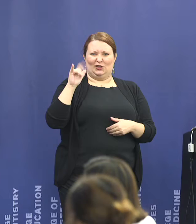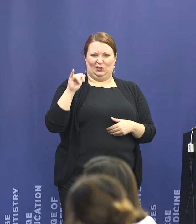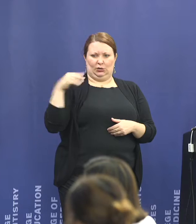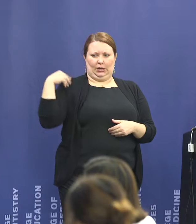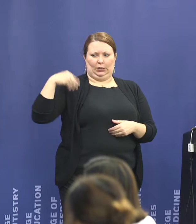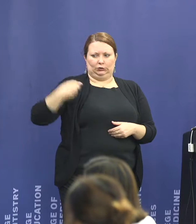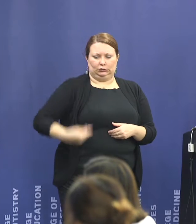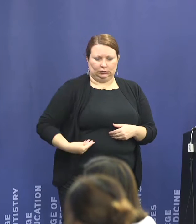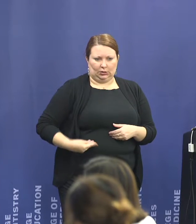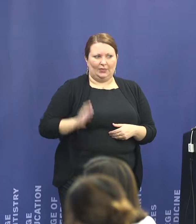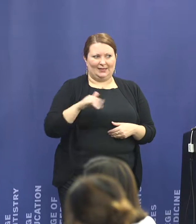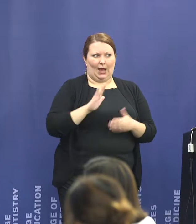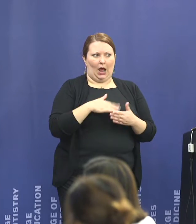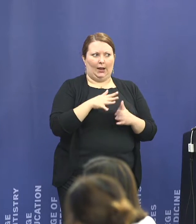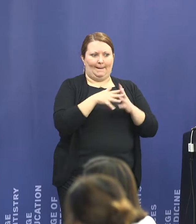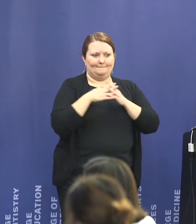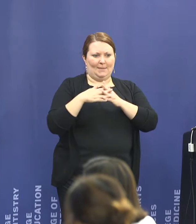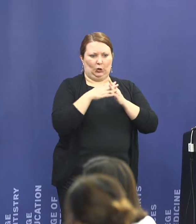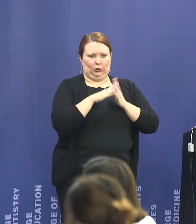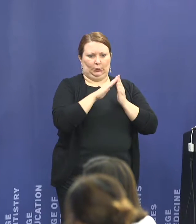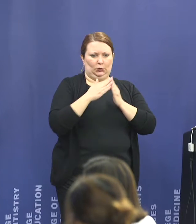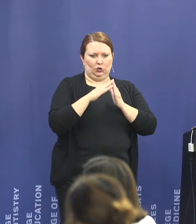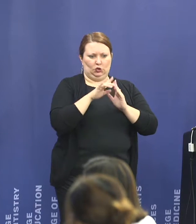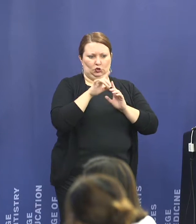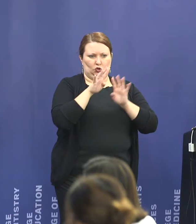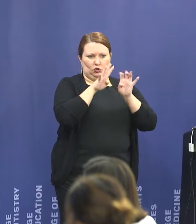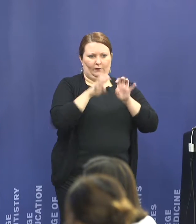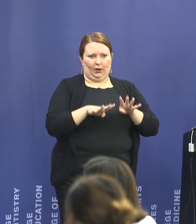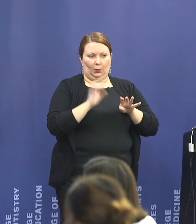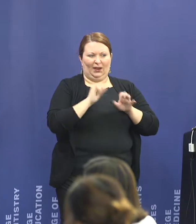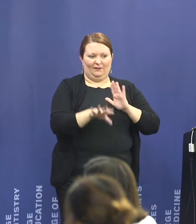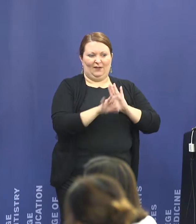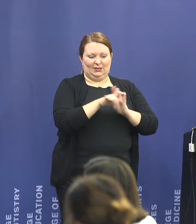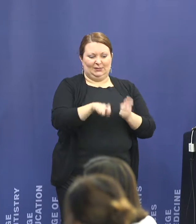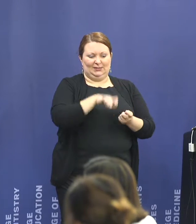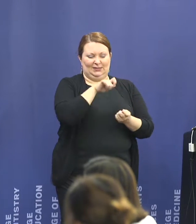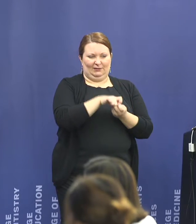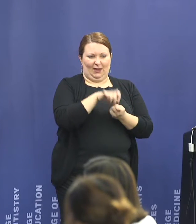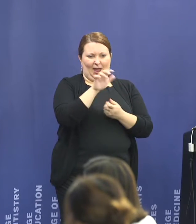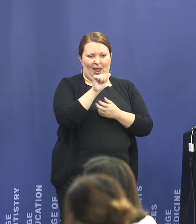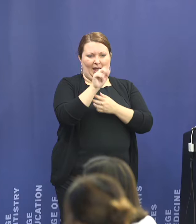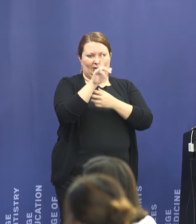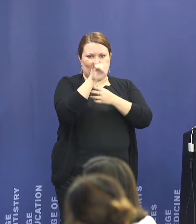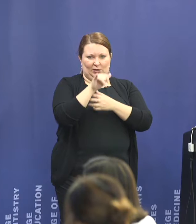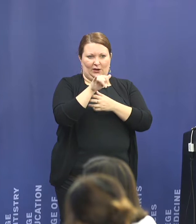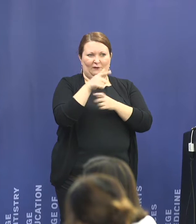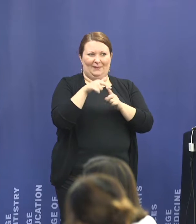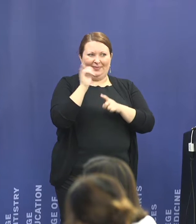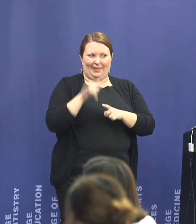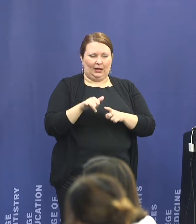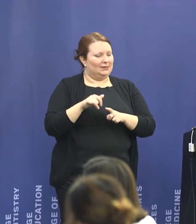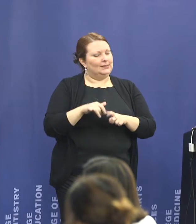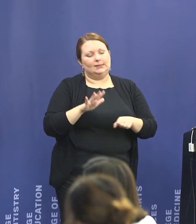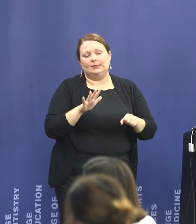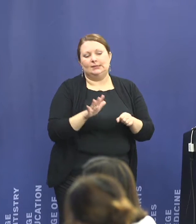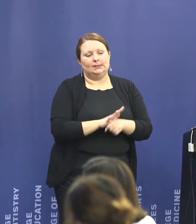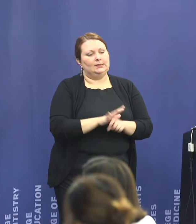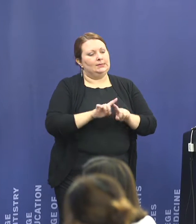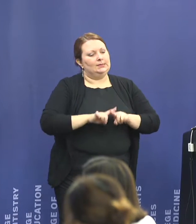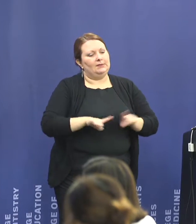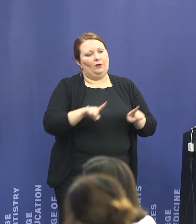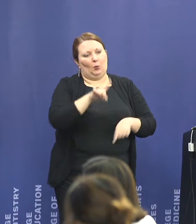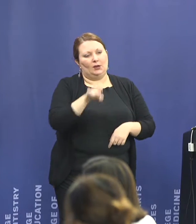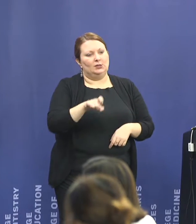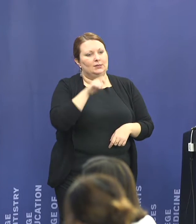on the American Community Survey. We can get specific detailed, you know, ancestry on that question. That's a different question. It's not the same as